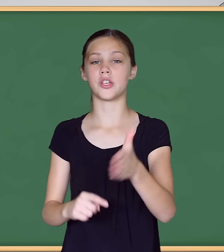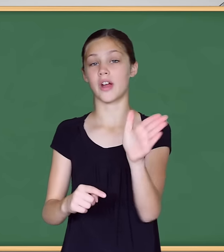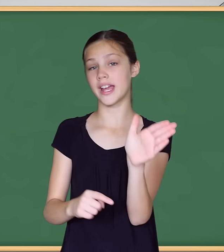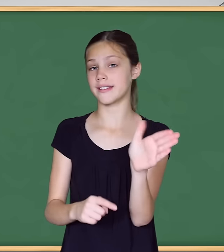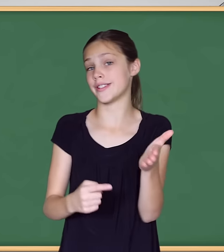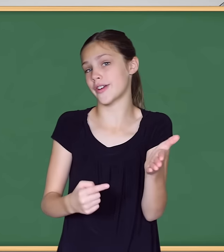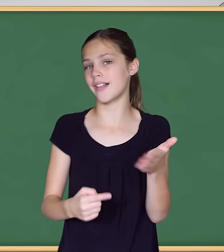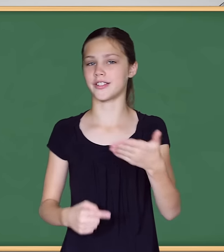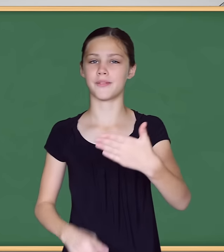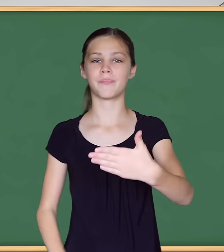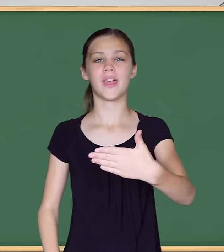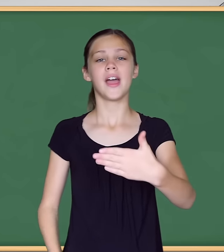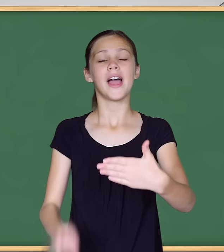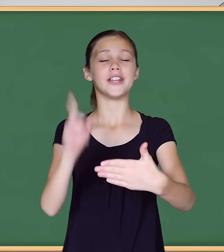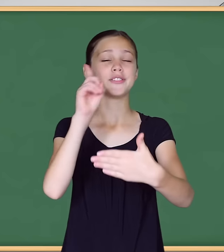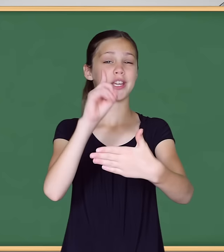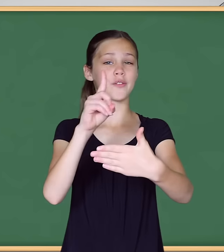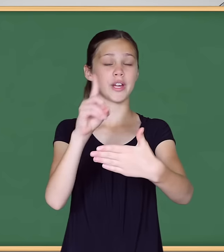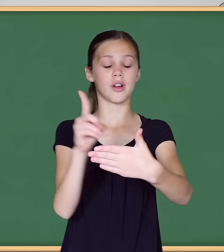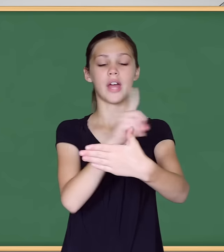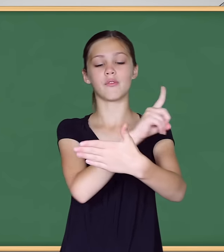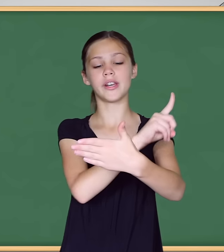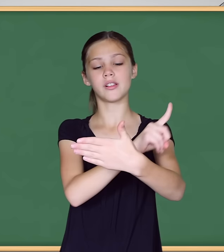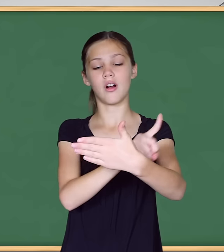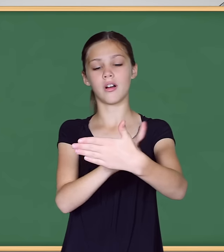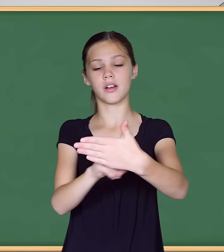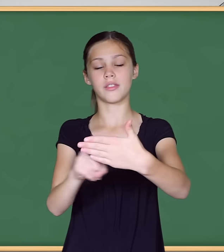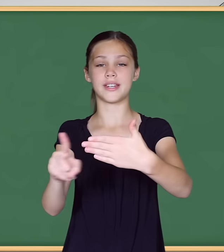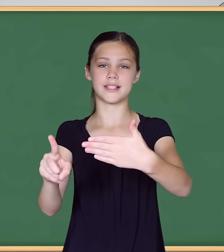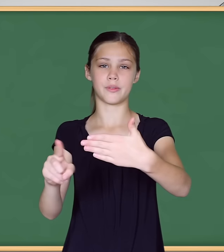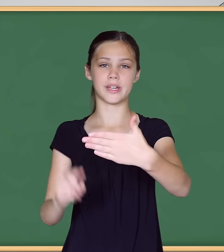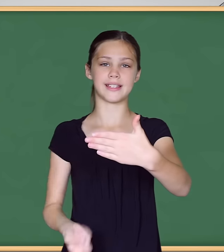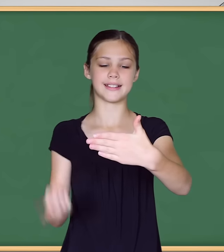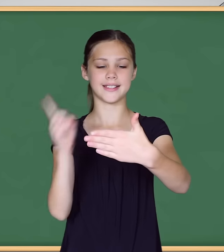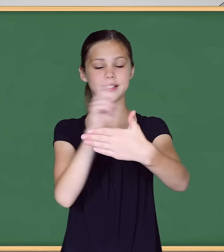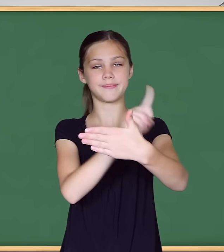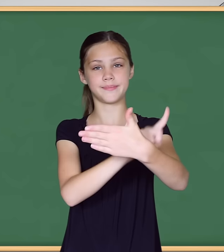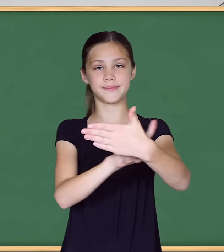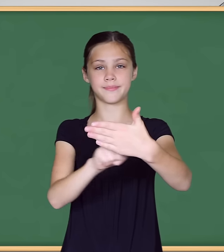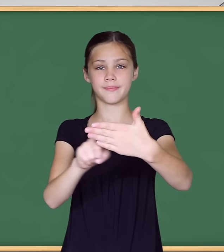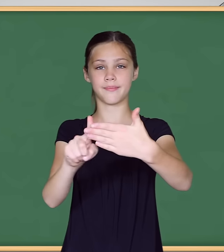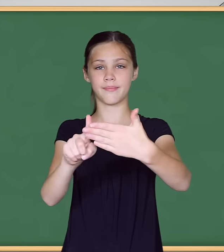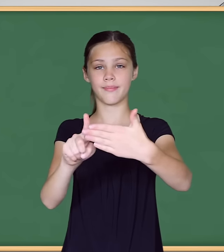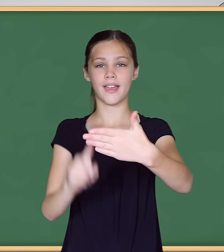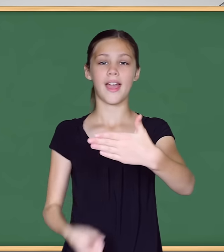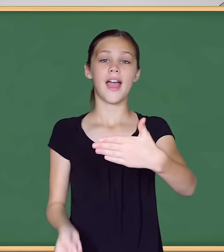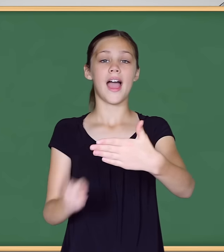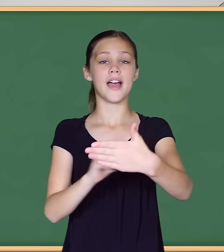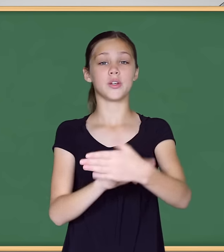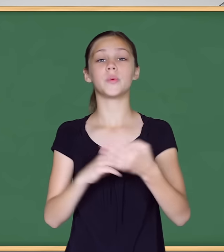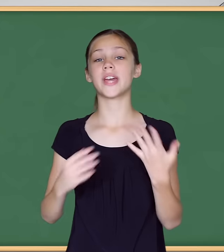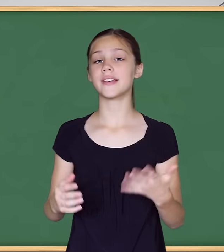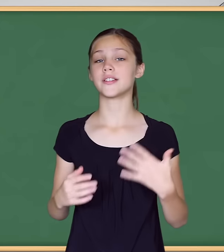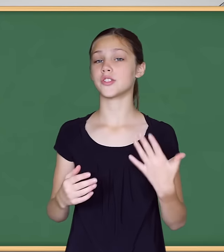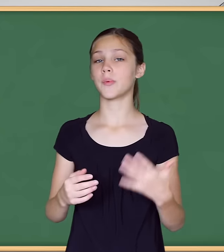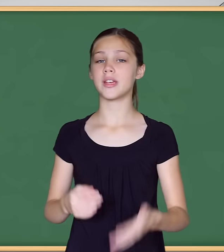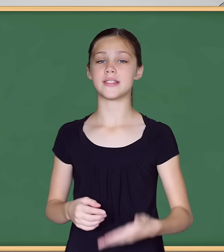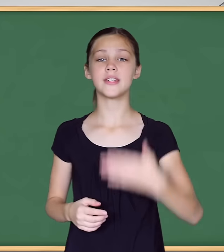your hand is your calendar. you take your finger and run it along the days of the week like this. And weekend is super easy.